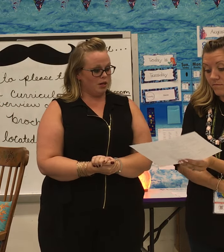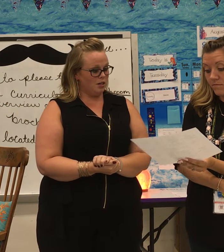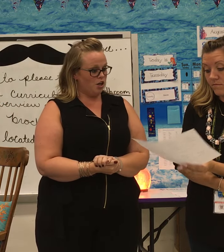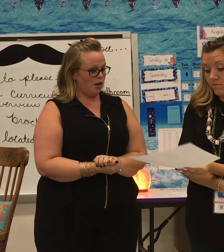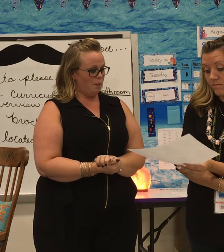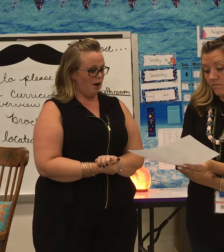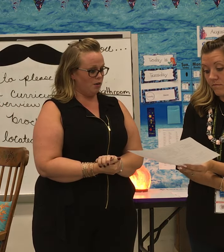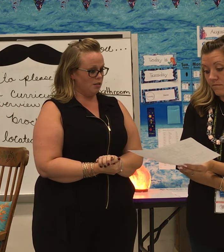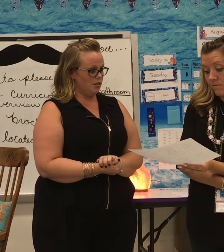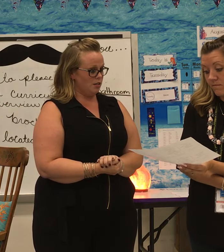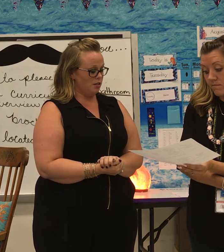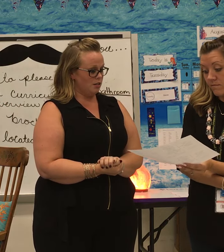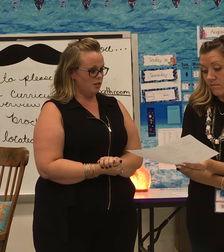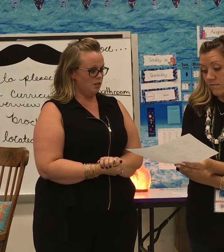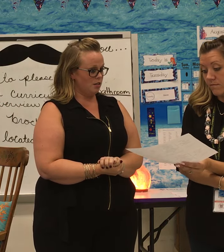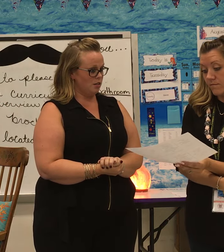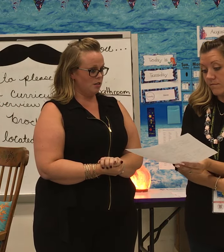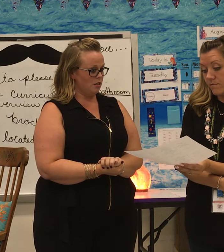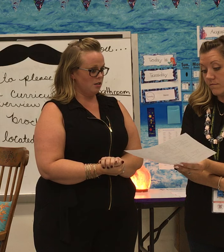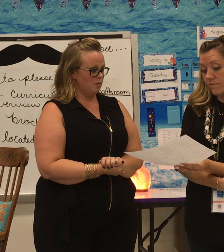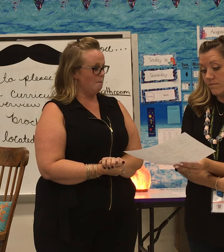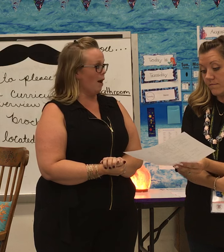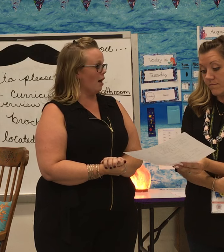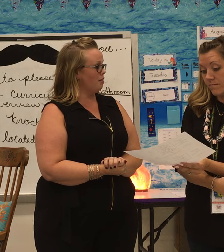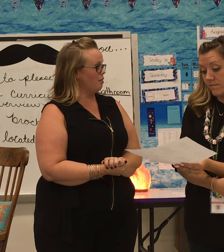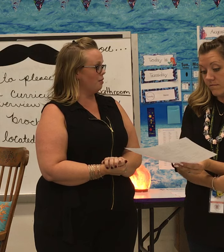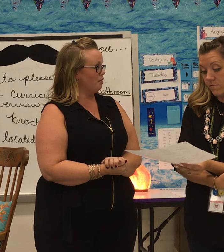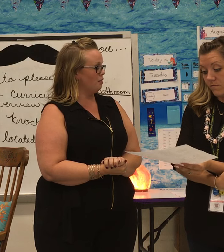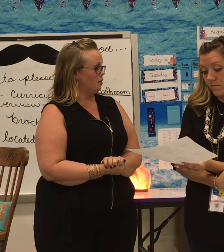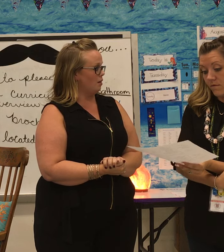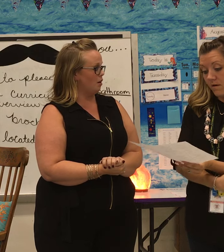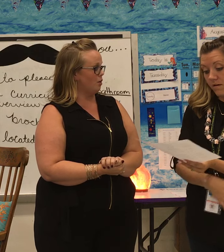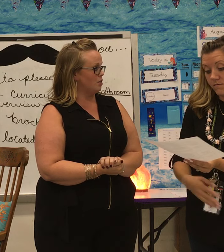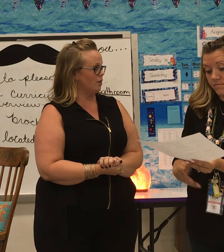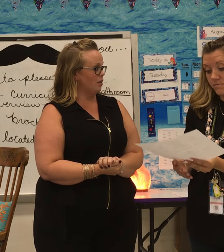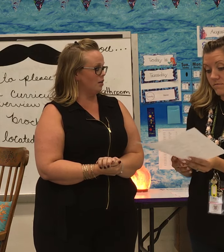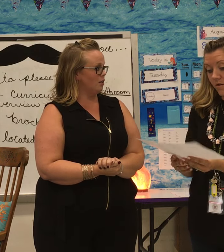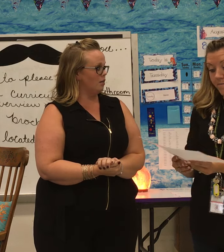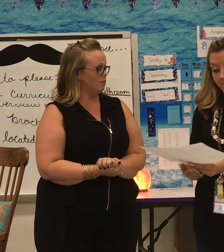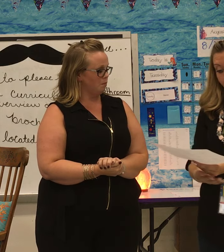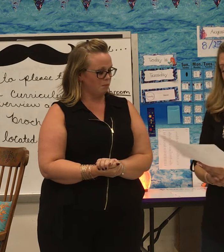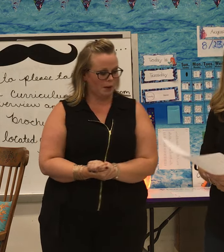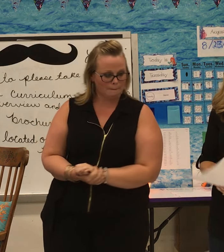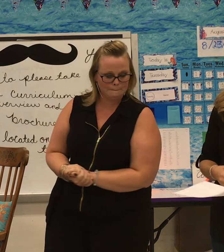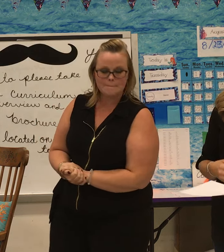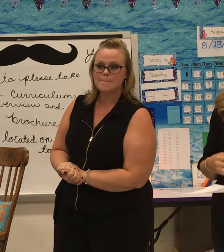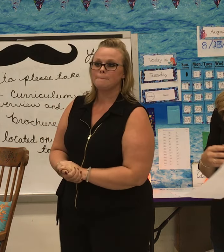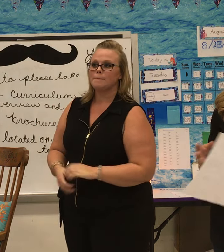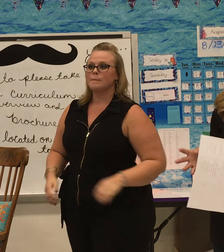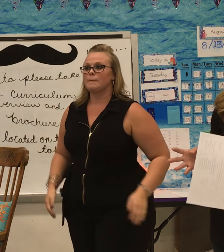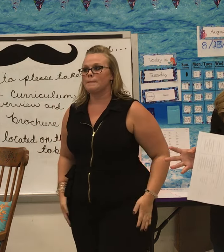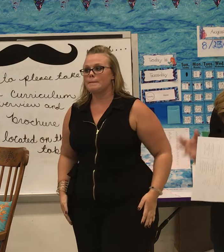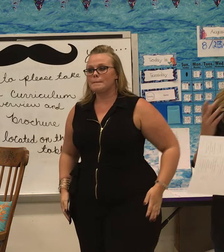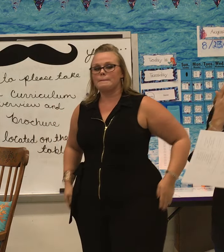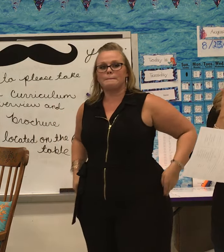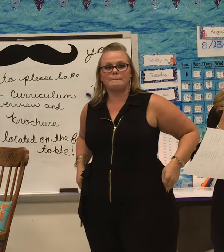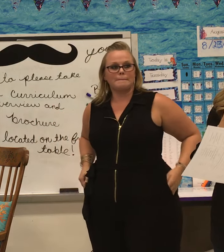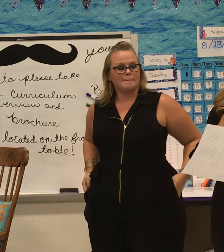So do you want to talk about math? And then I'm going to begin. So when it comes to